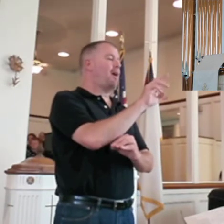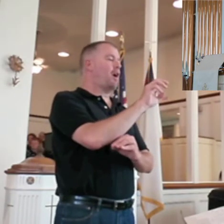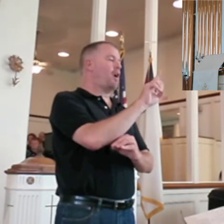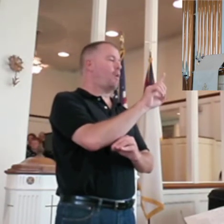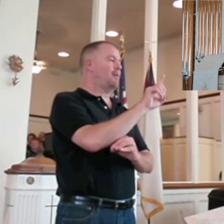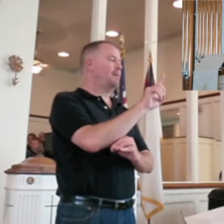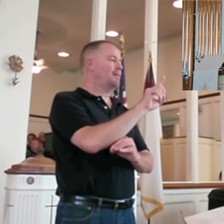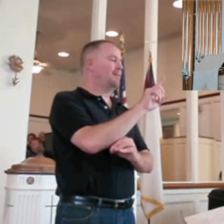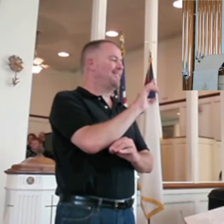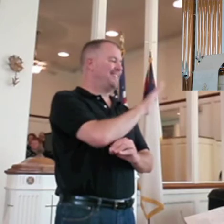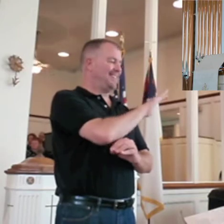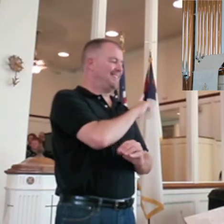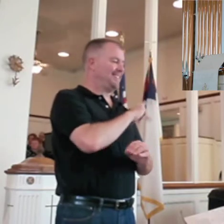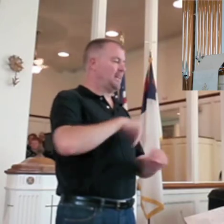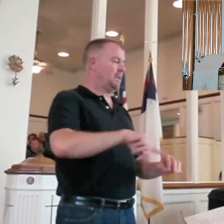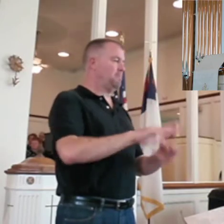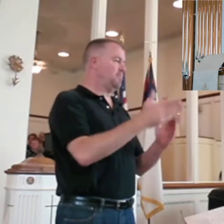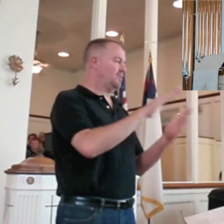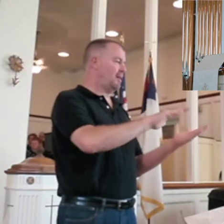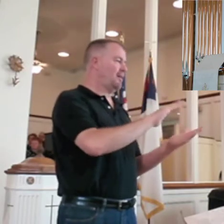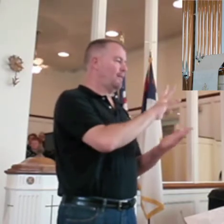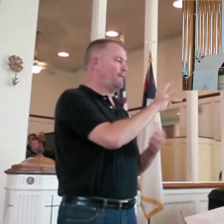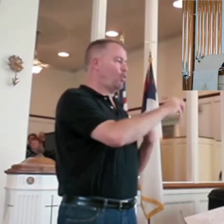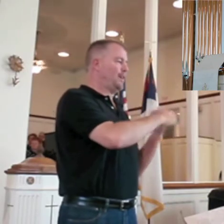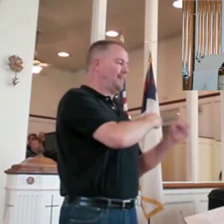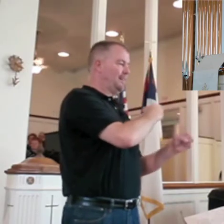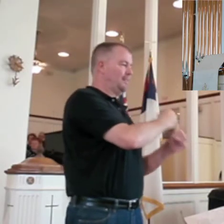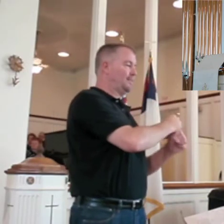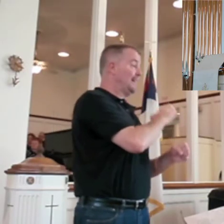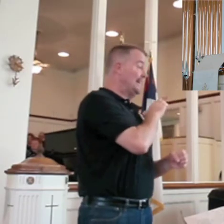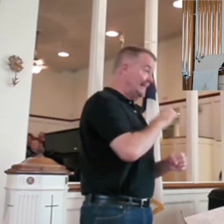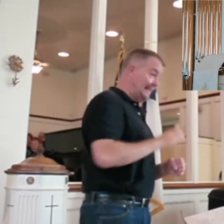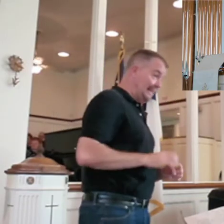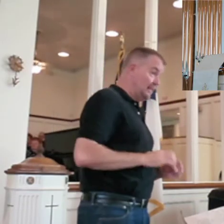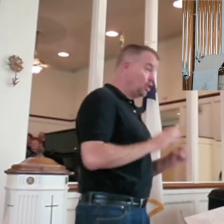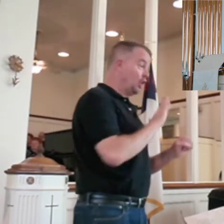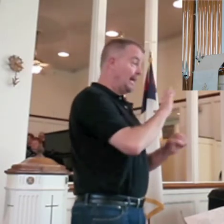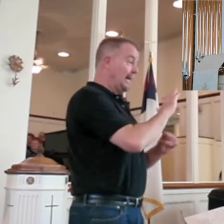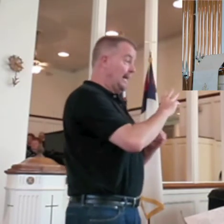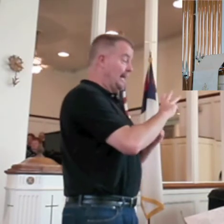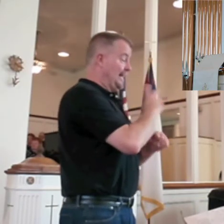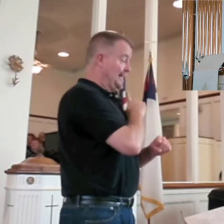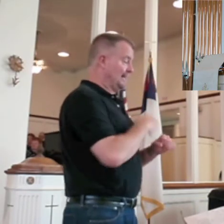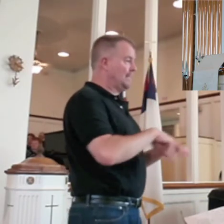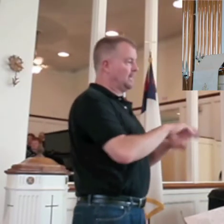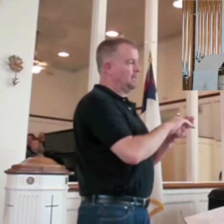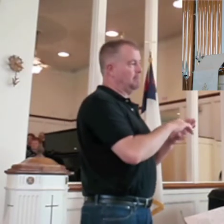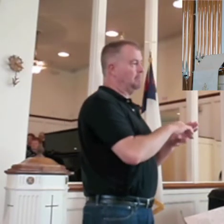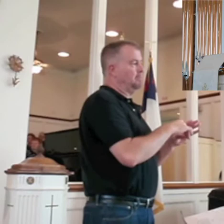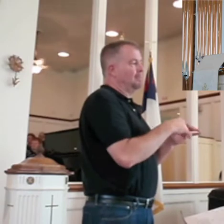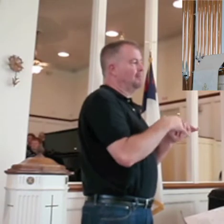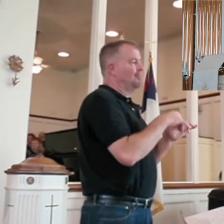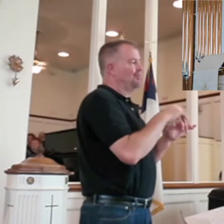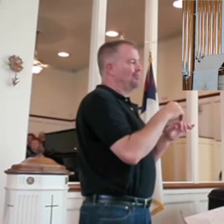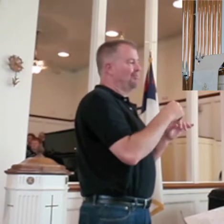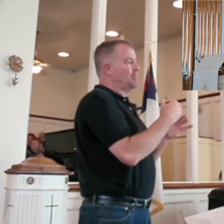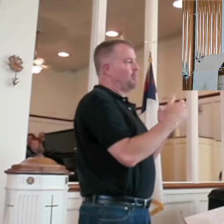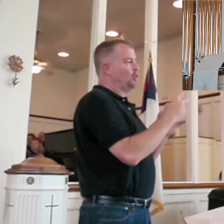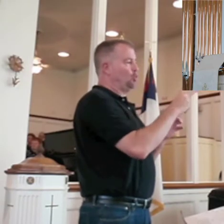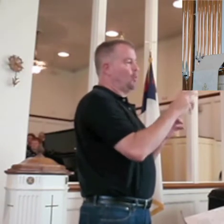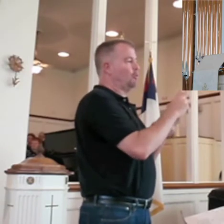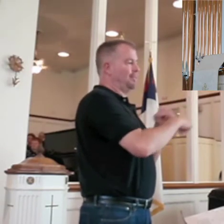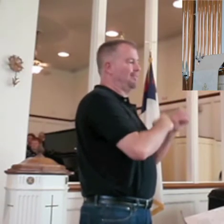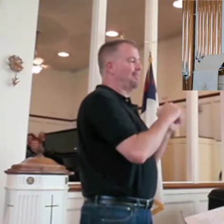was gone in 40 years. Caesar's empire bloated up and took a couple of centuries to come